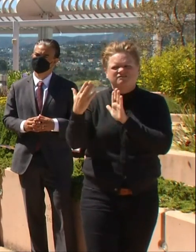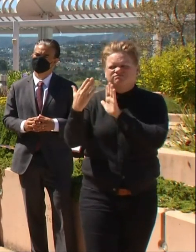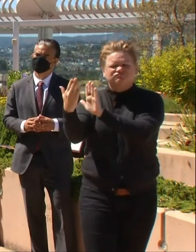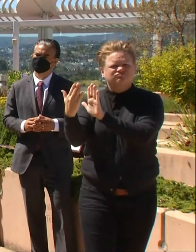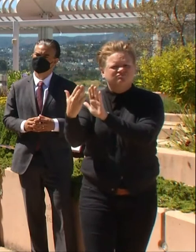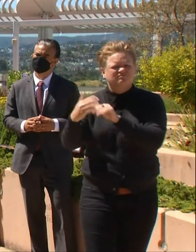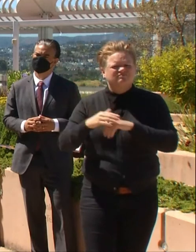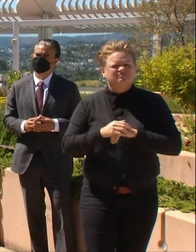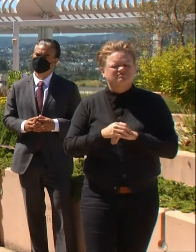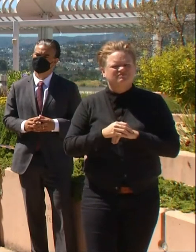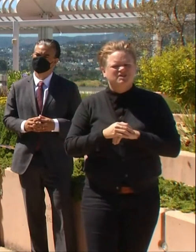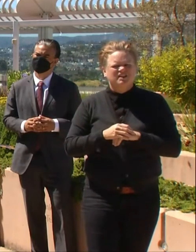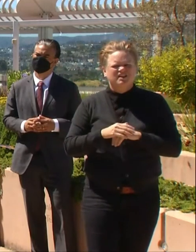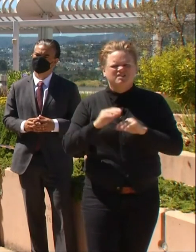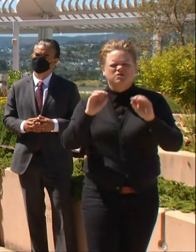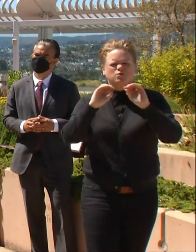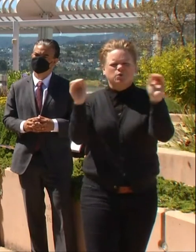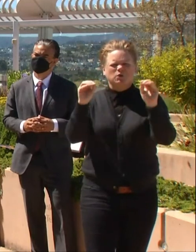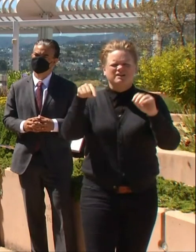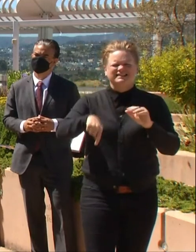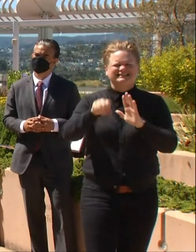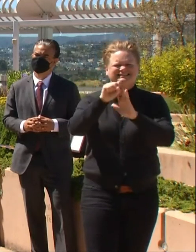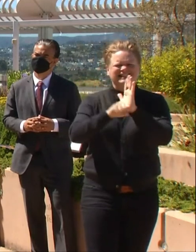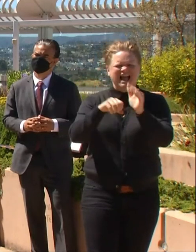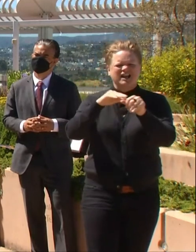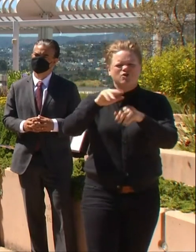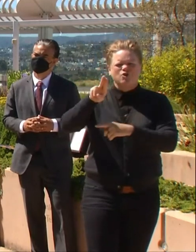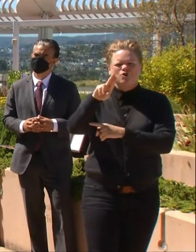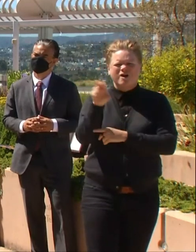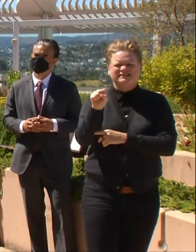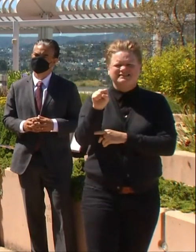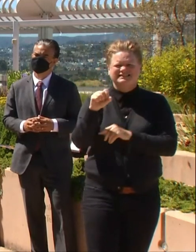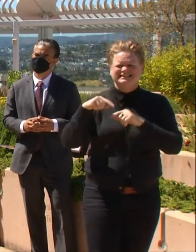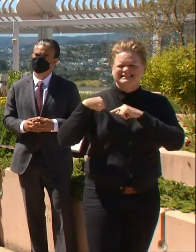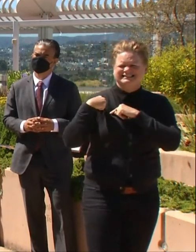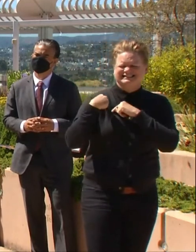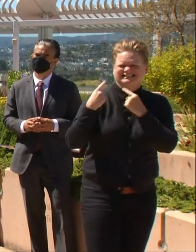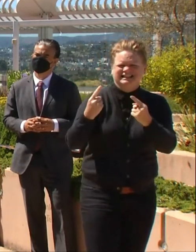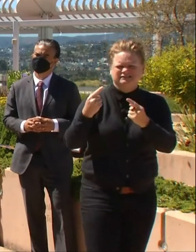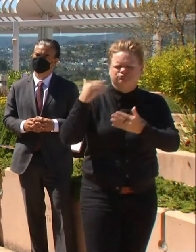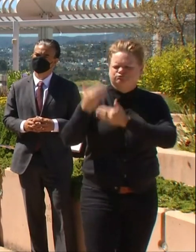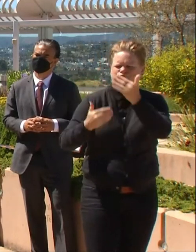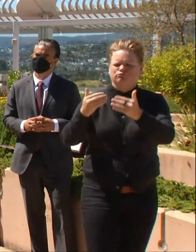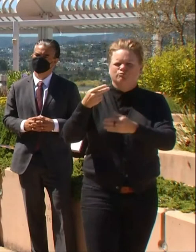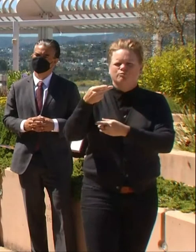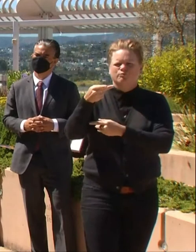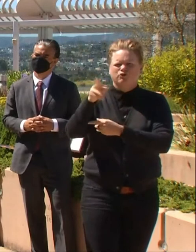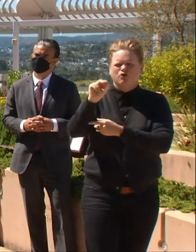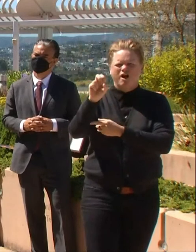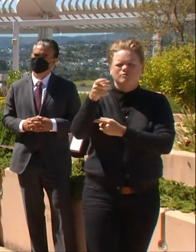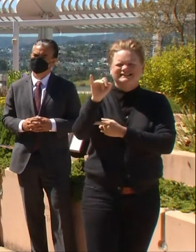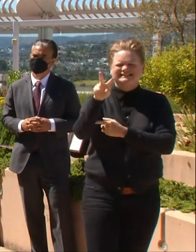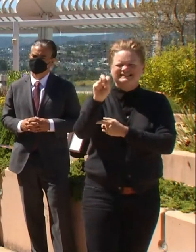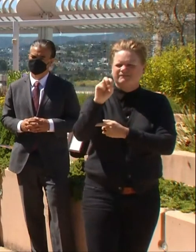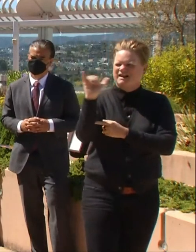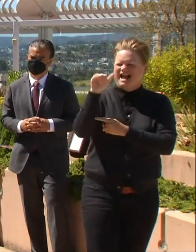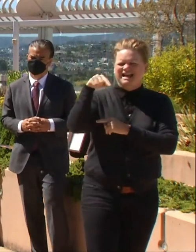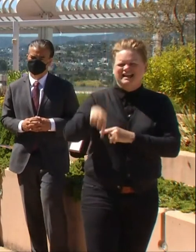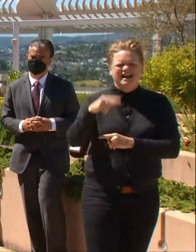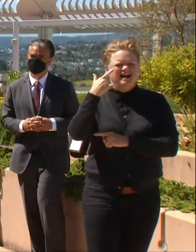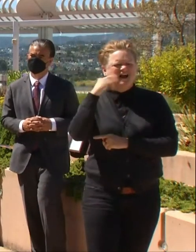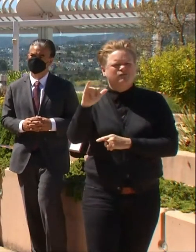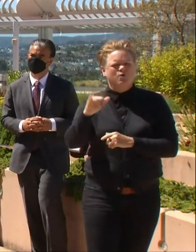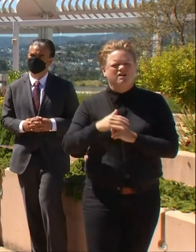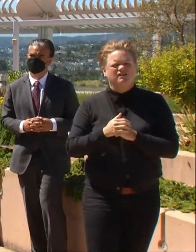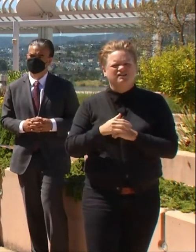more progressive and aggressive on gun safety than the state of California. And we have results to back it up. Gun safety saves lives, period,